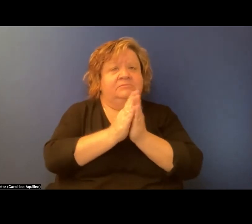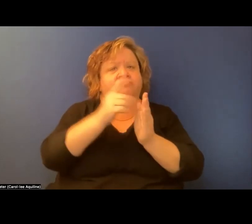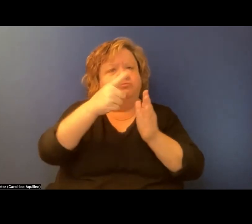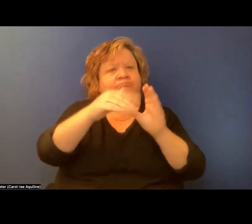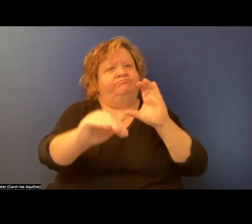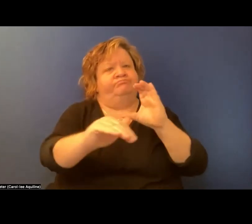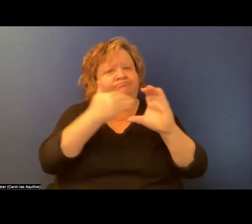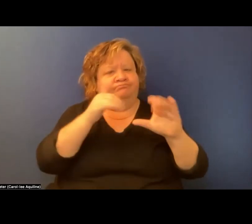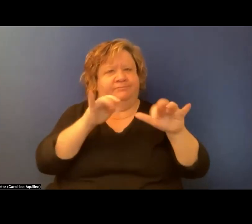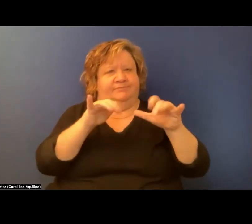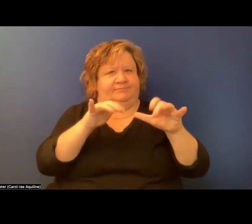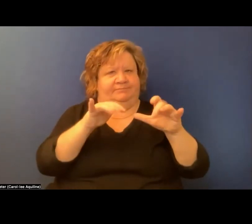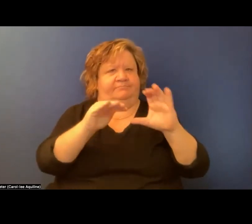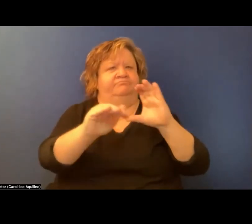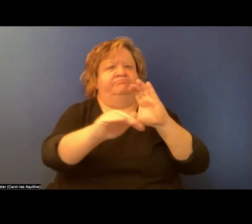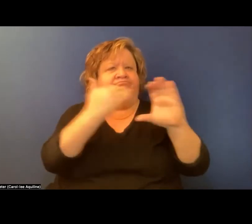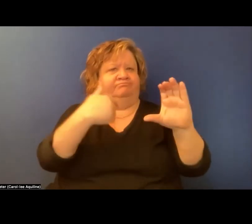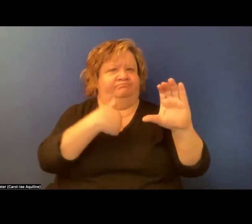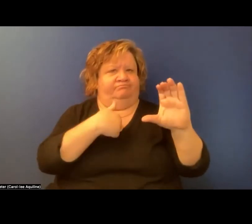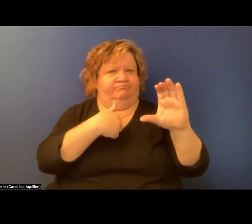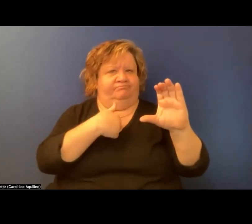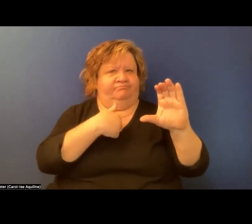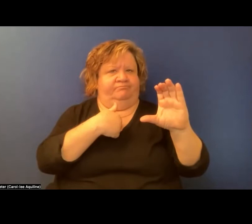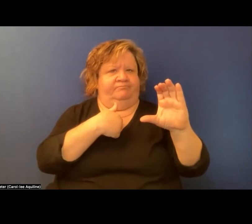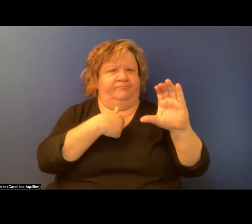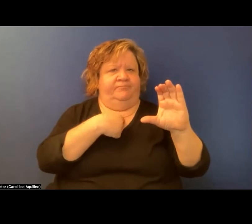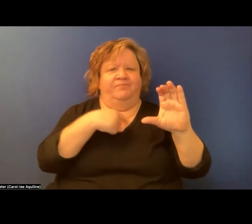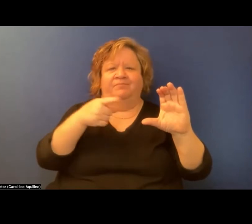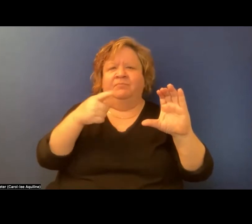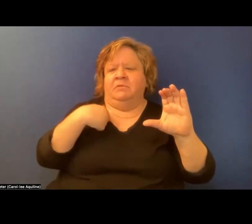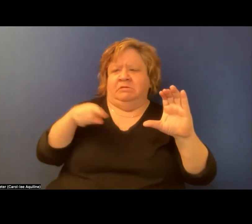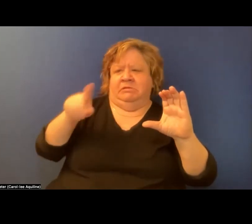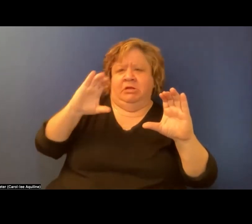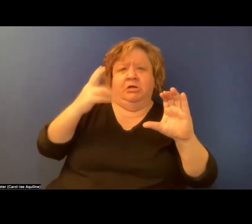my email address in chat box in case people are interested to connect.